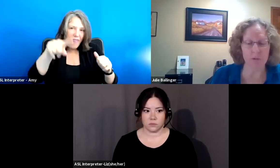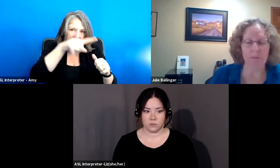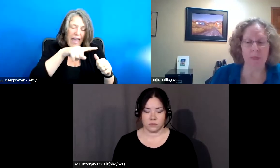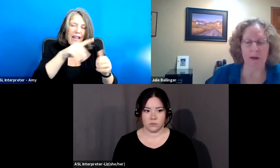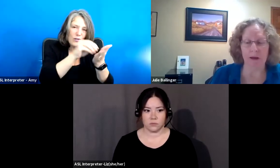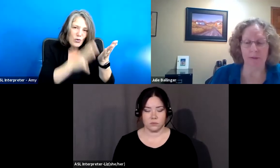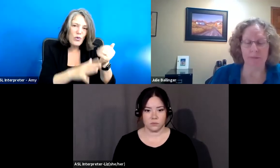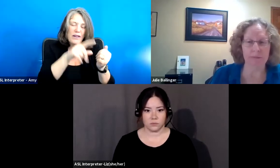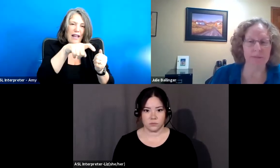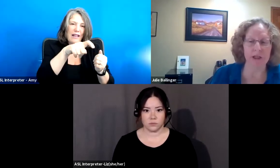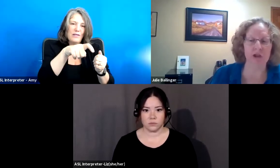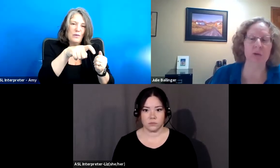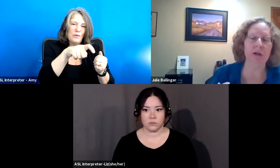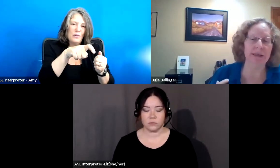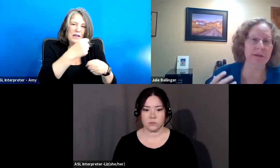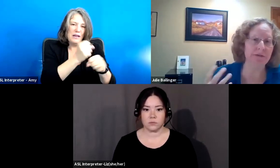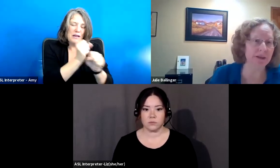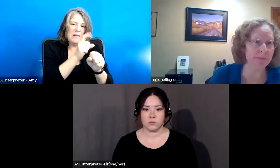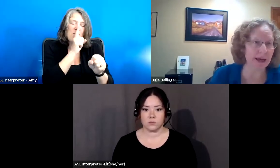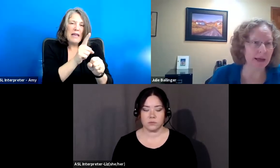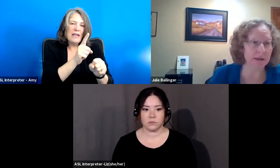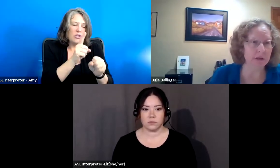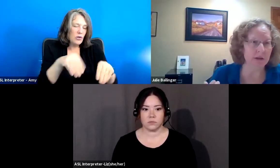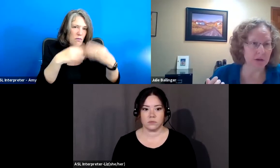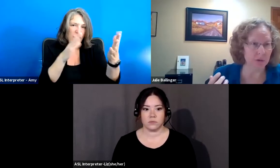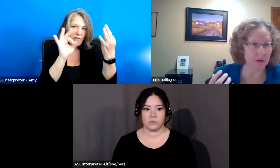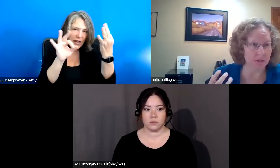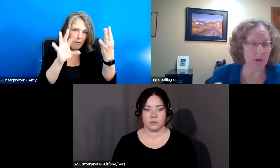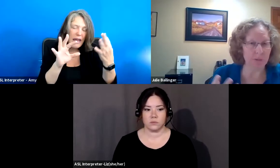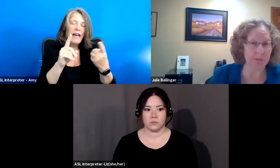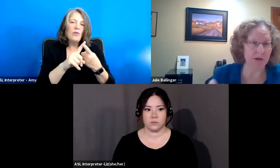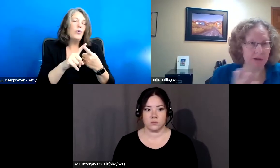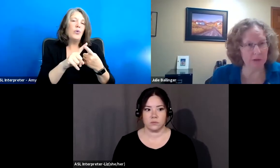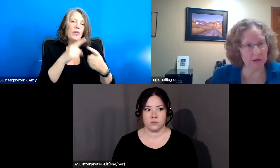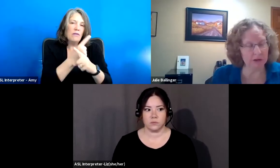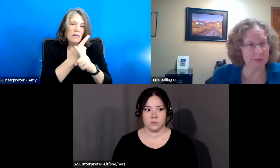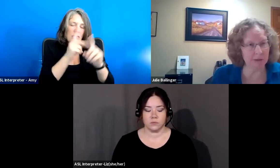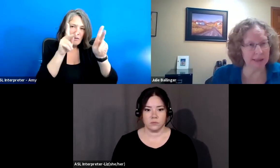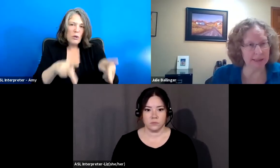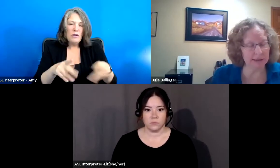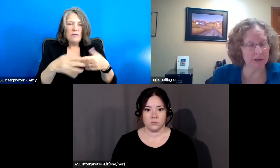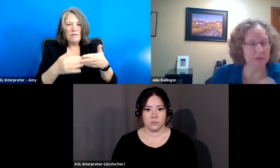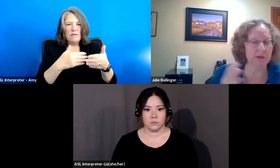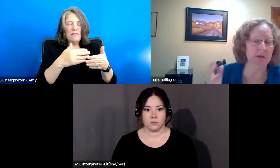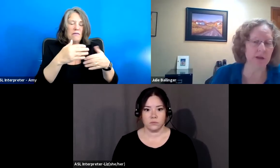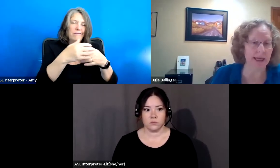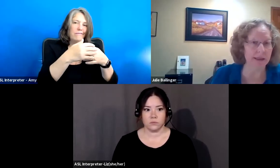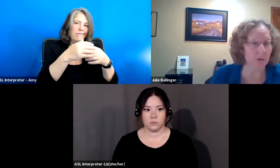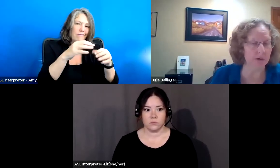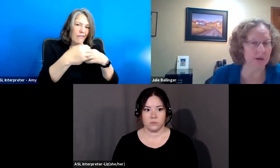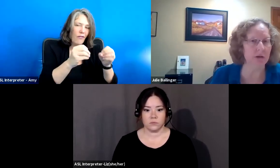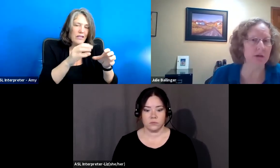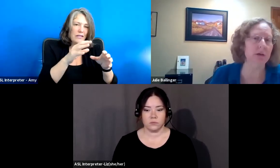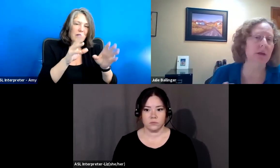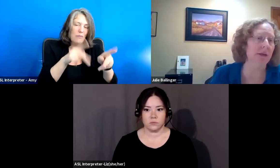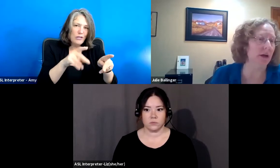have to make sure and give feedback to the appropriate person, whether it's disability access services and